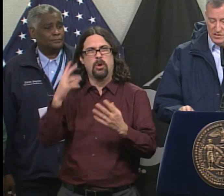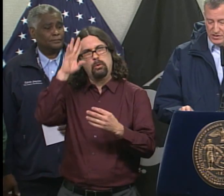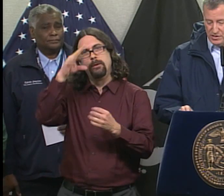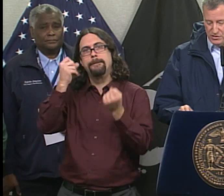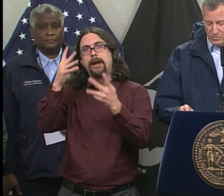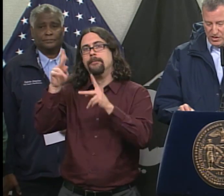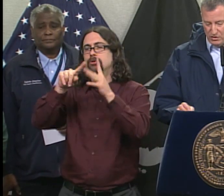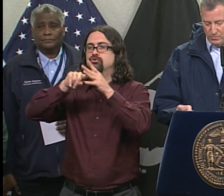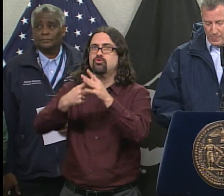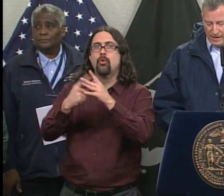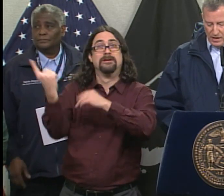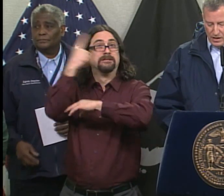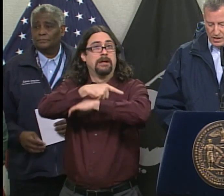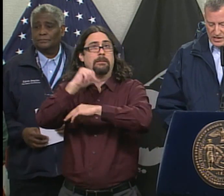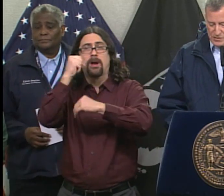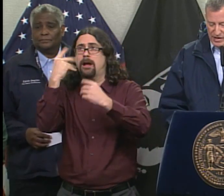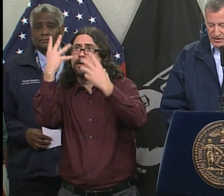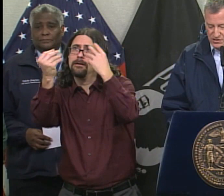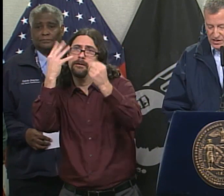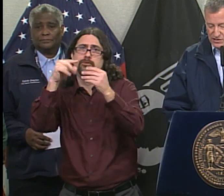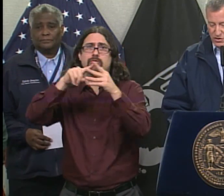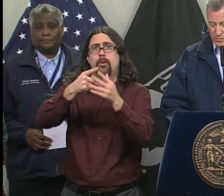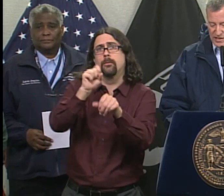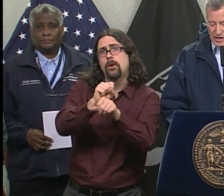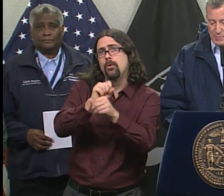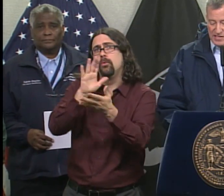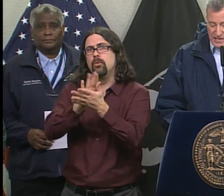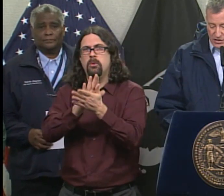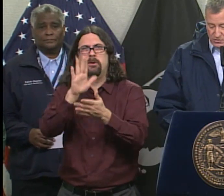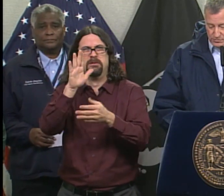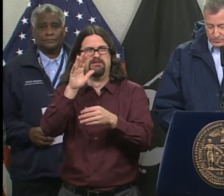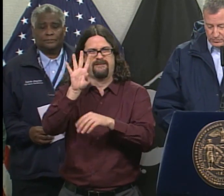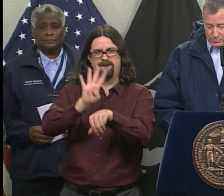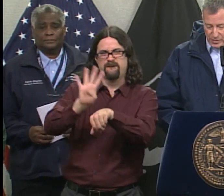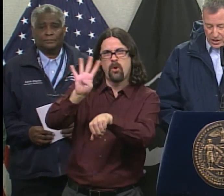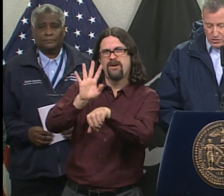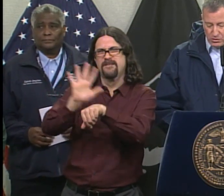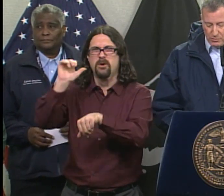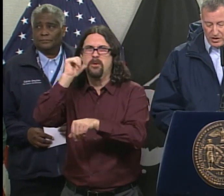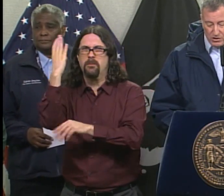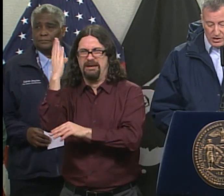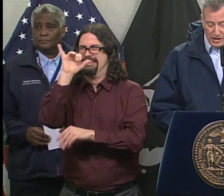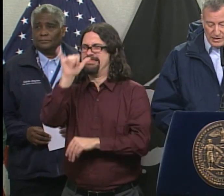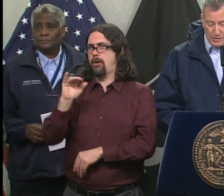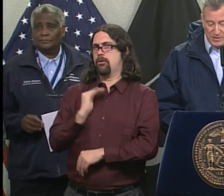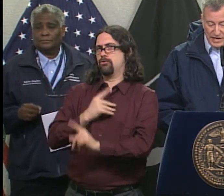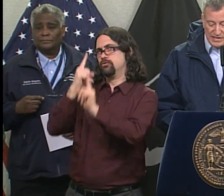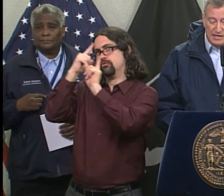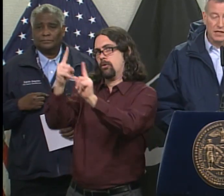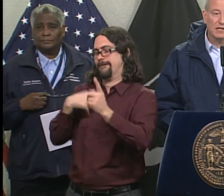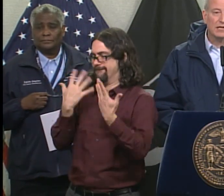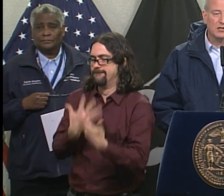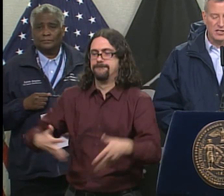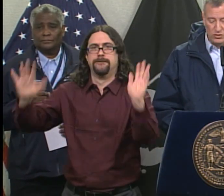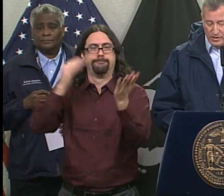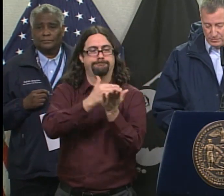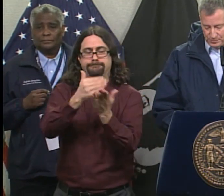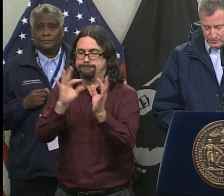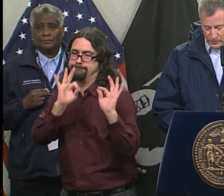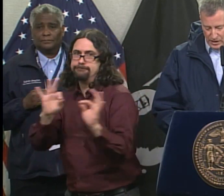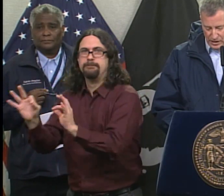the city tomorrow. In Spanish, la tormenta ha pasado, pero la limpieza